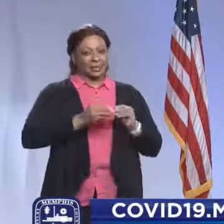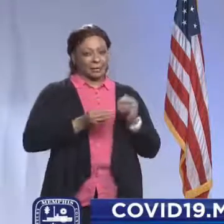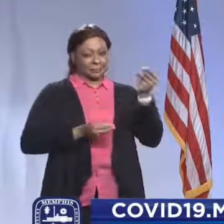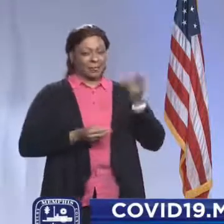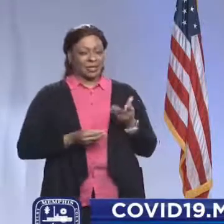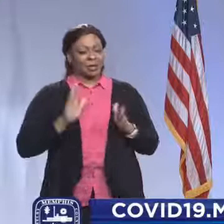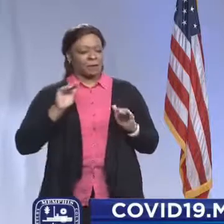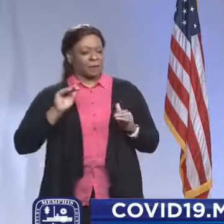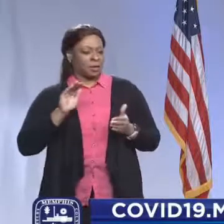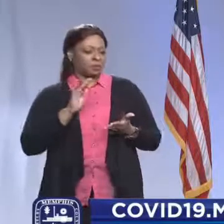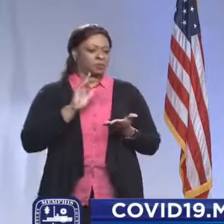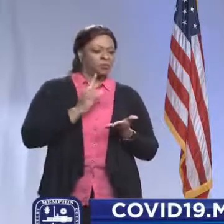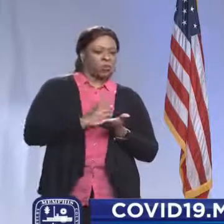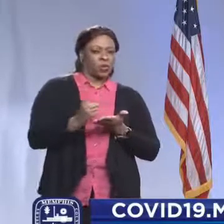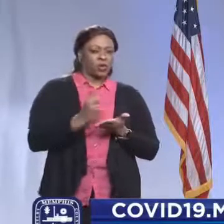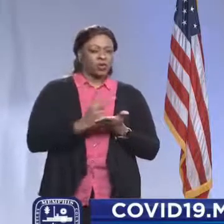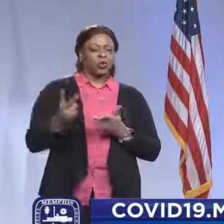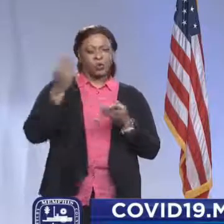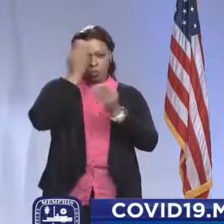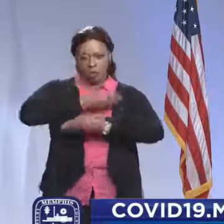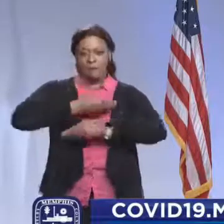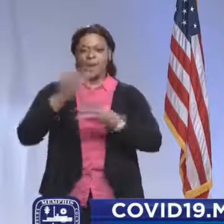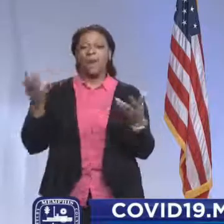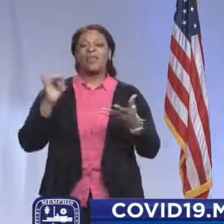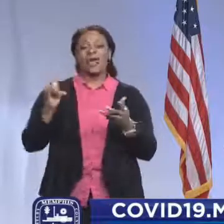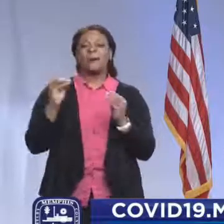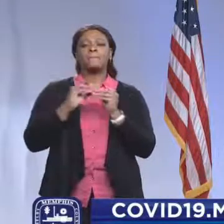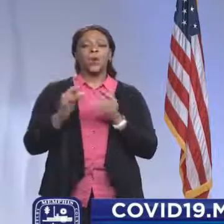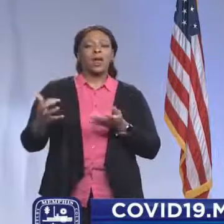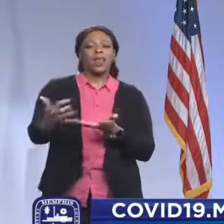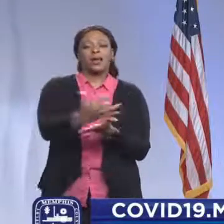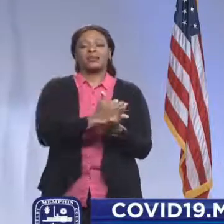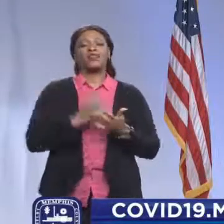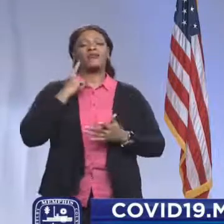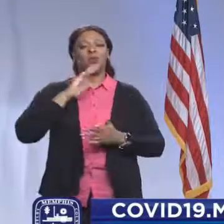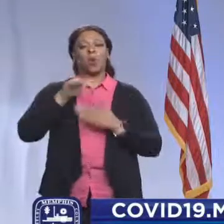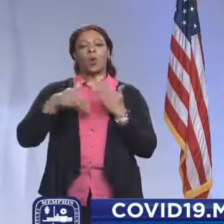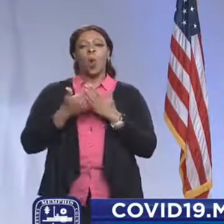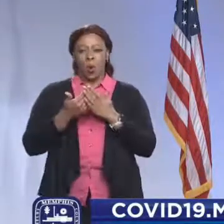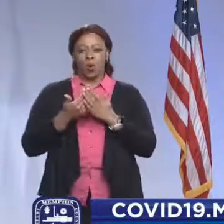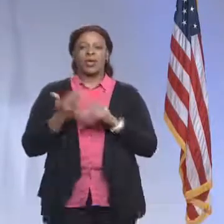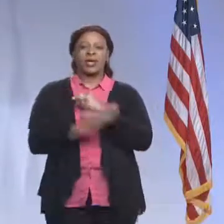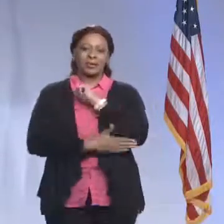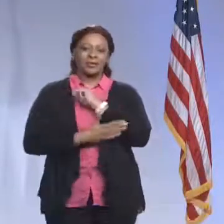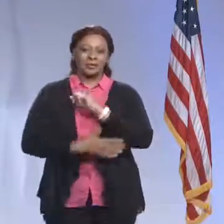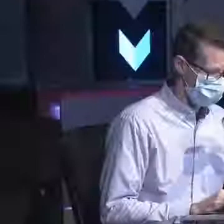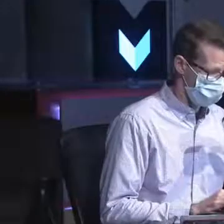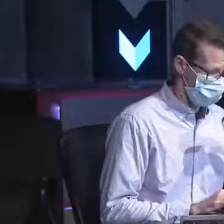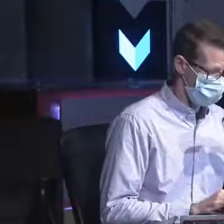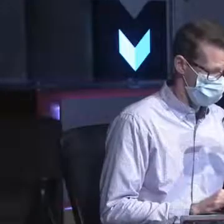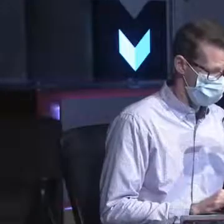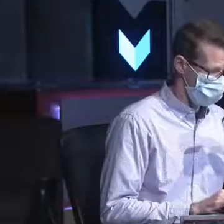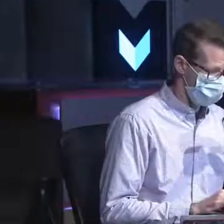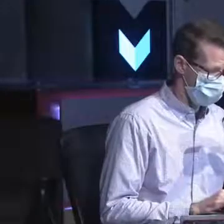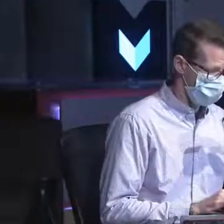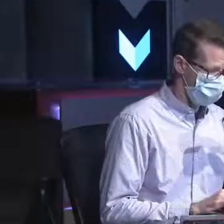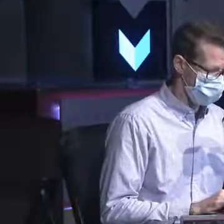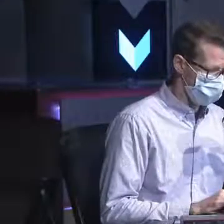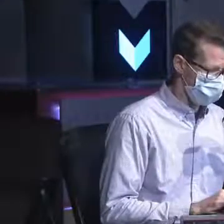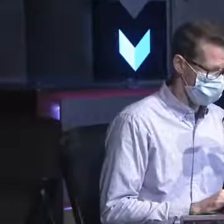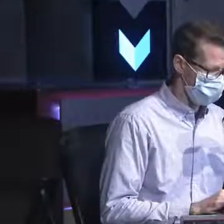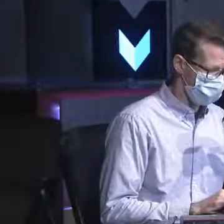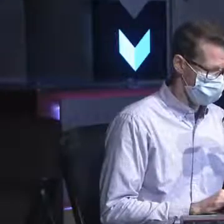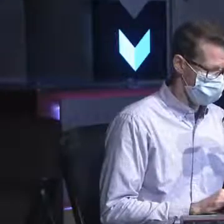within a week or so we'll be able to report that data more collectively for the entire county. Kendall Downing with